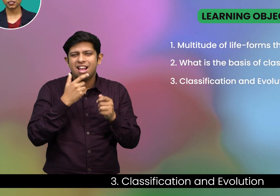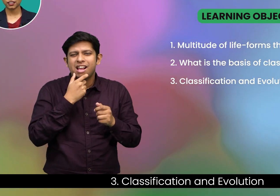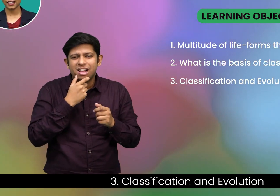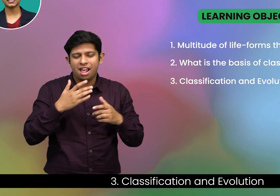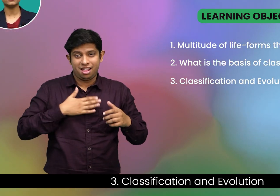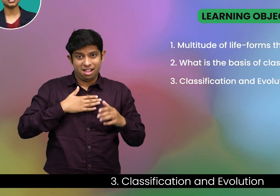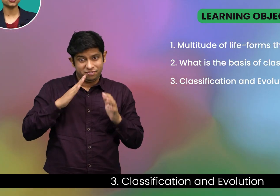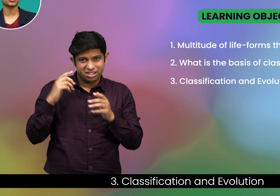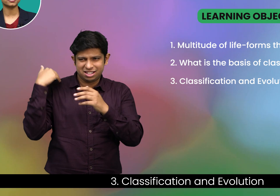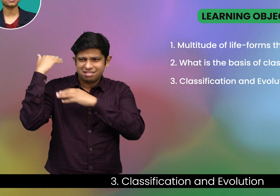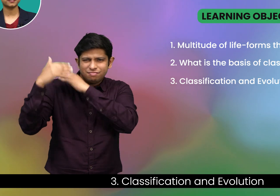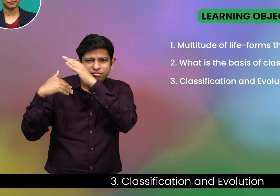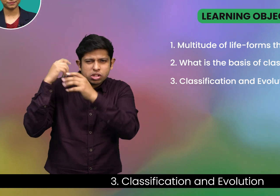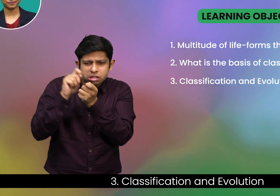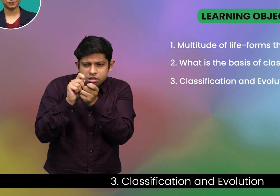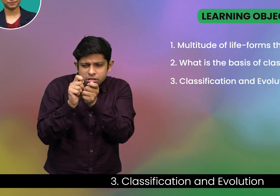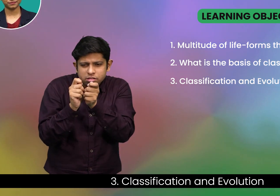Classification and evolution.